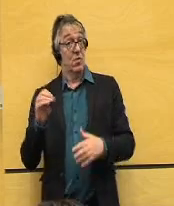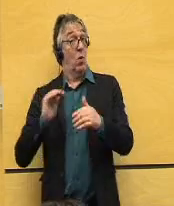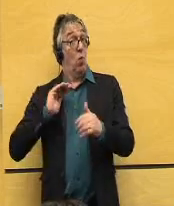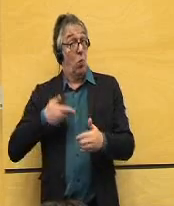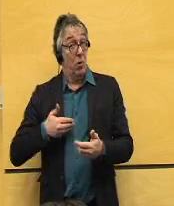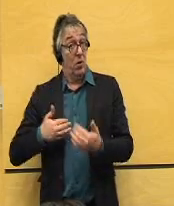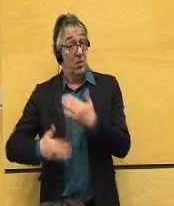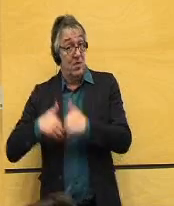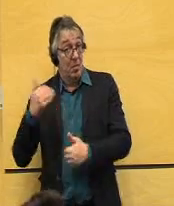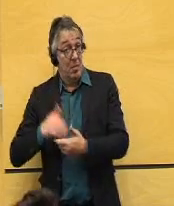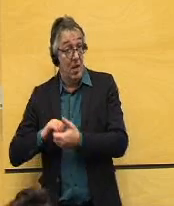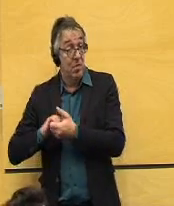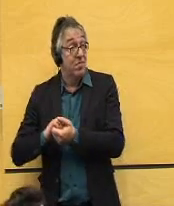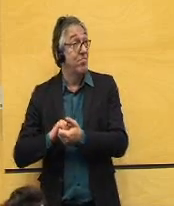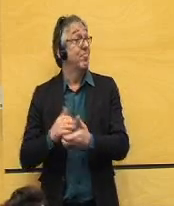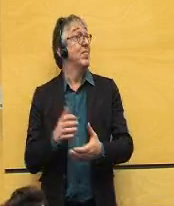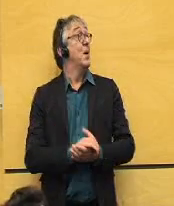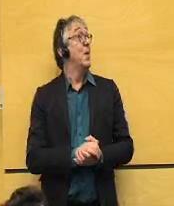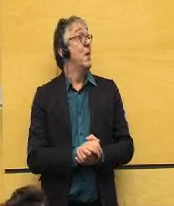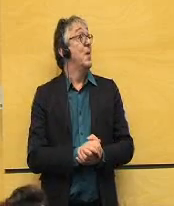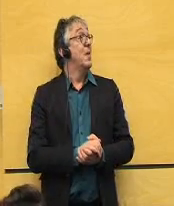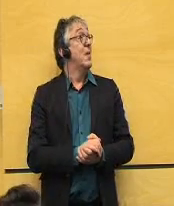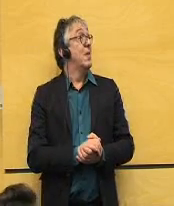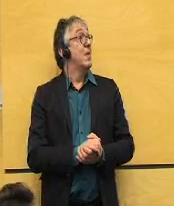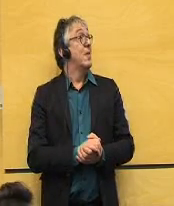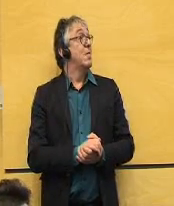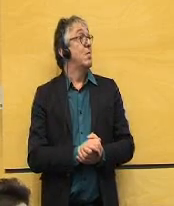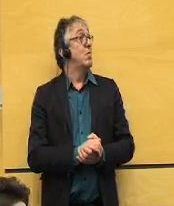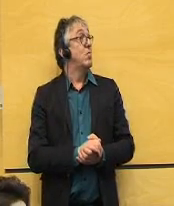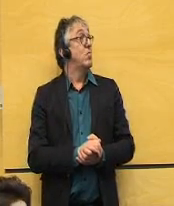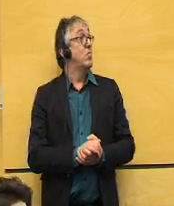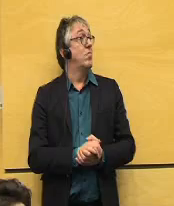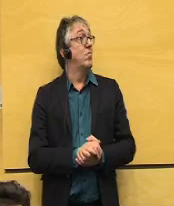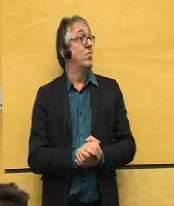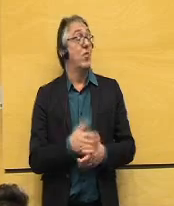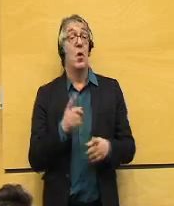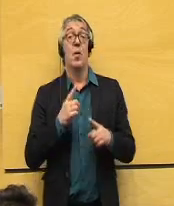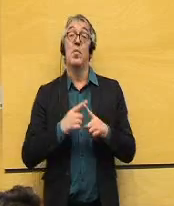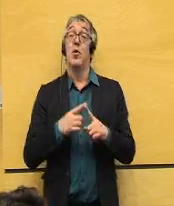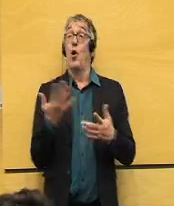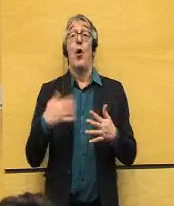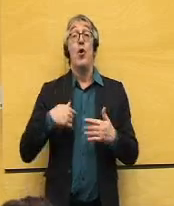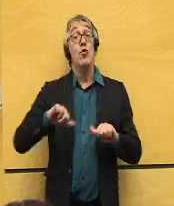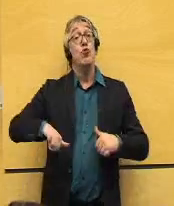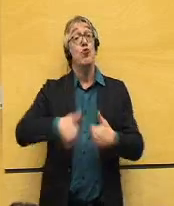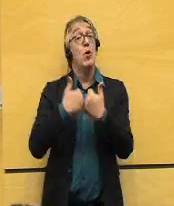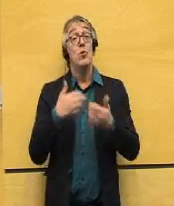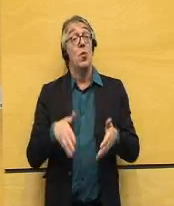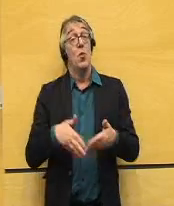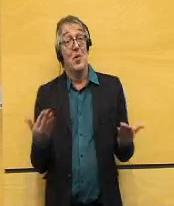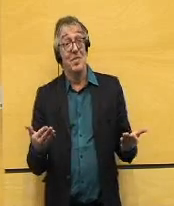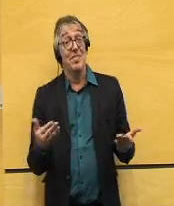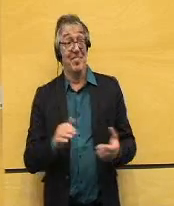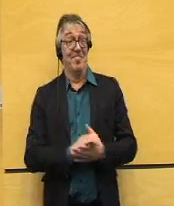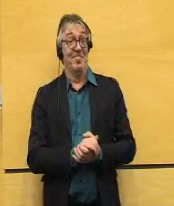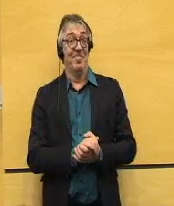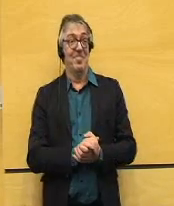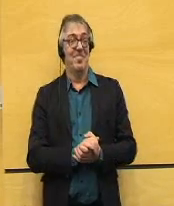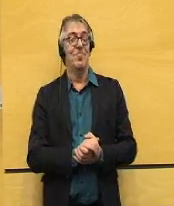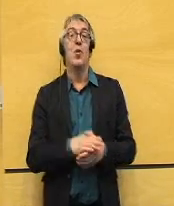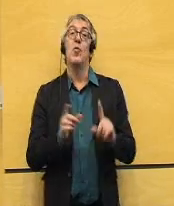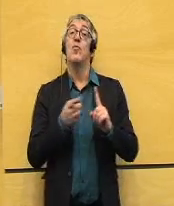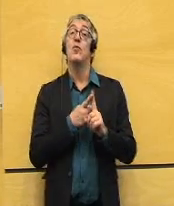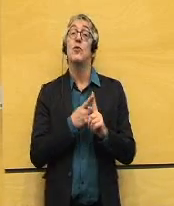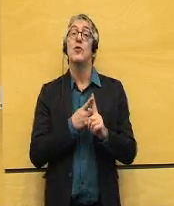effort to solve these issues. First of all, the Thai government realized